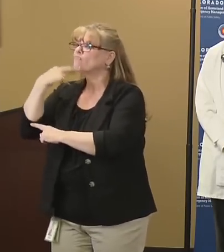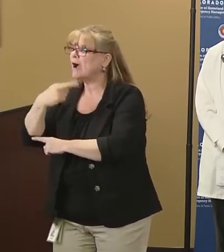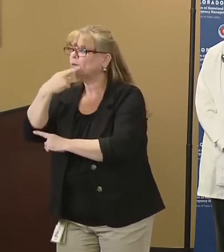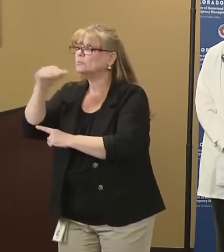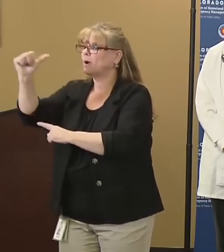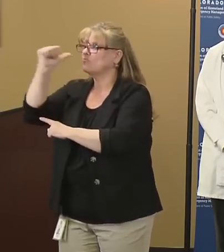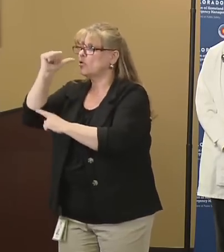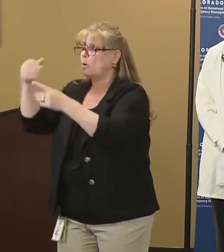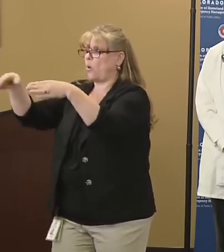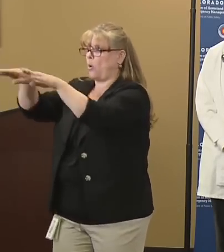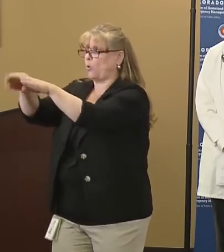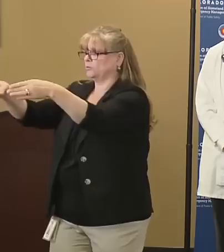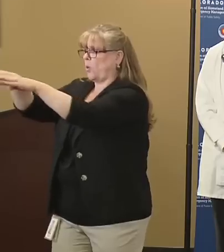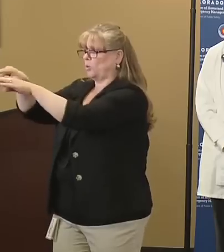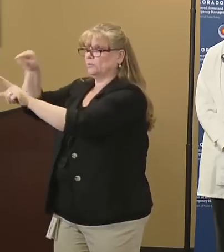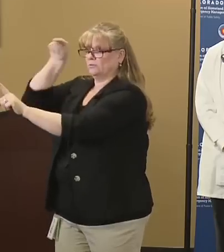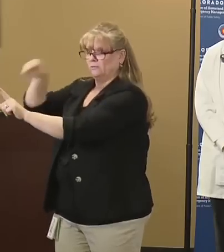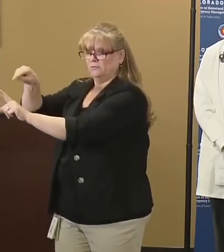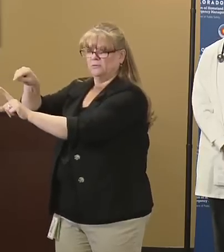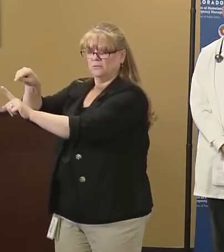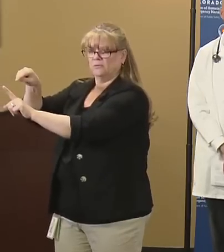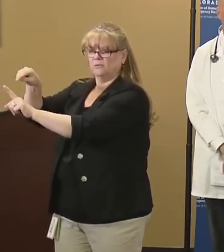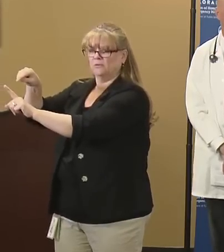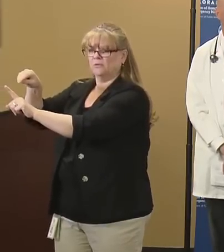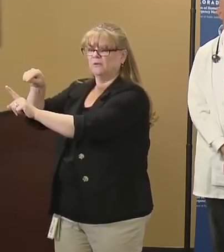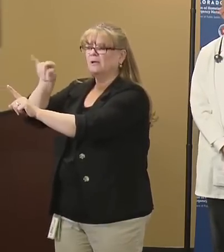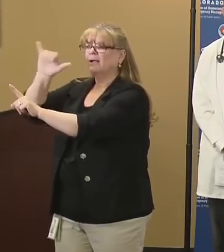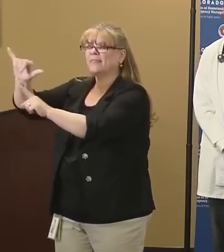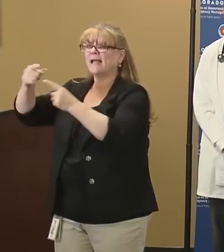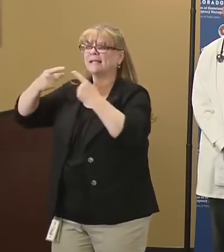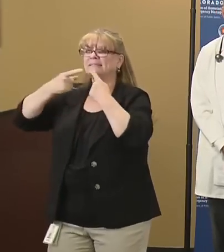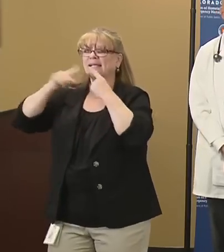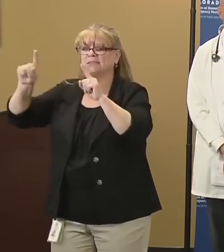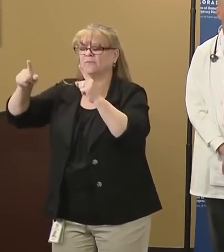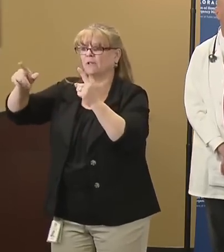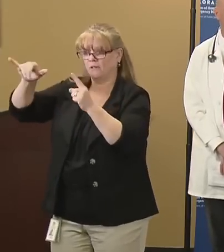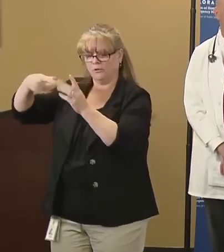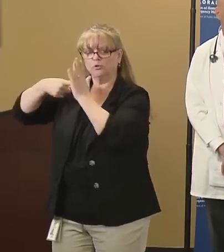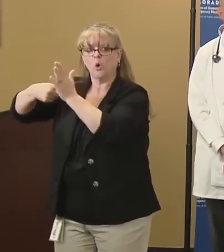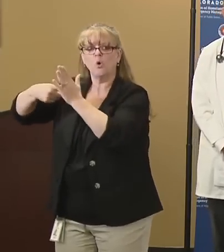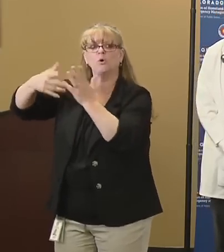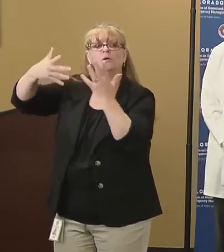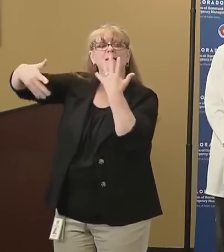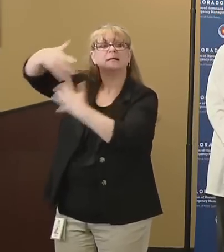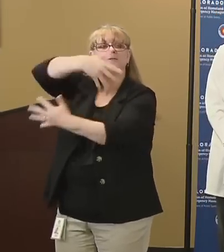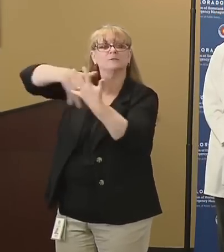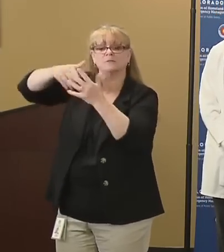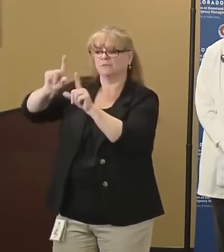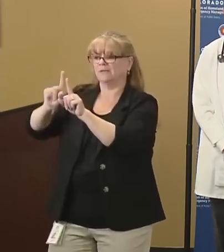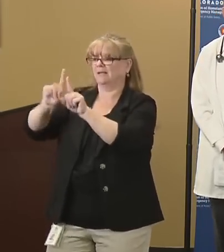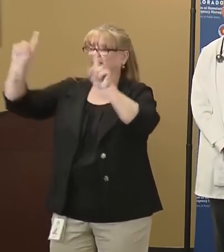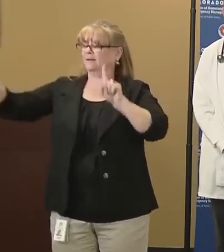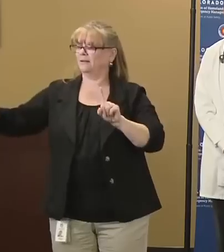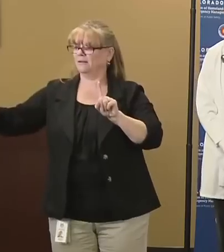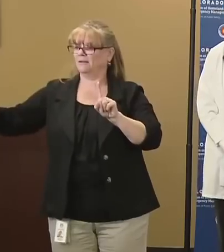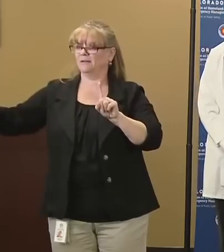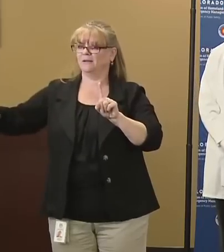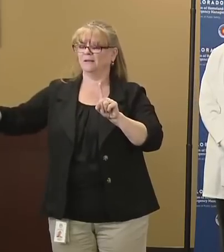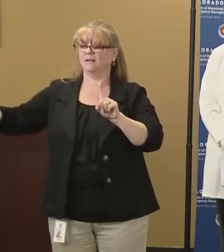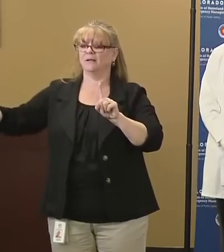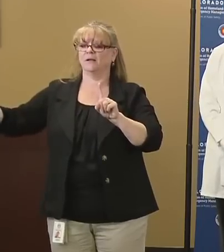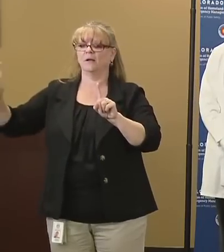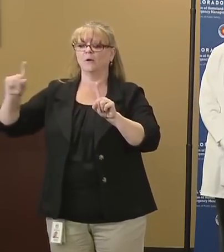distancing that we gained, that we won, the delay in the spread that we won, and we'll get into what that looks like from the closure of the